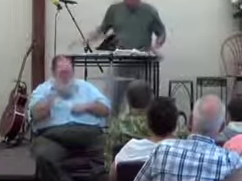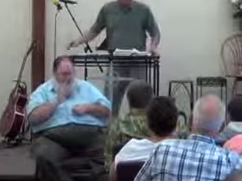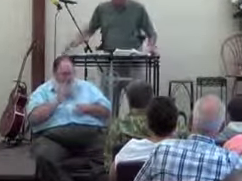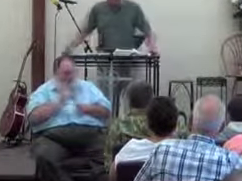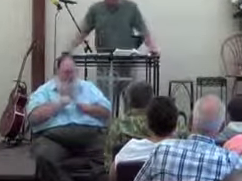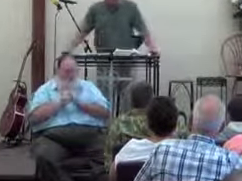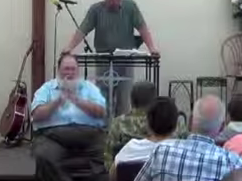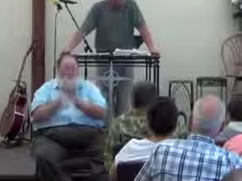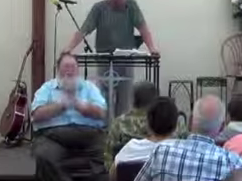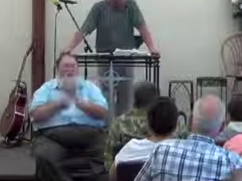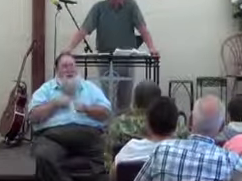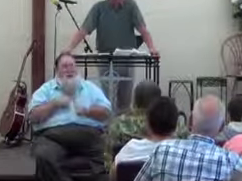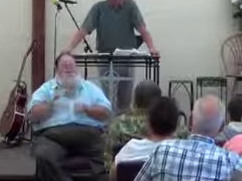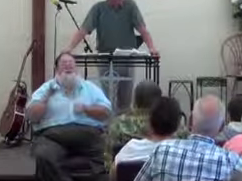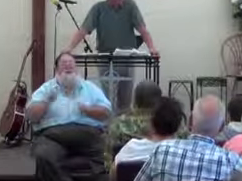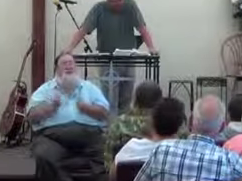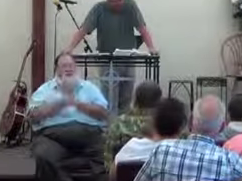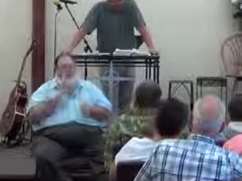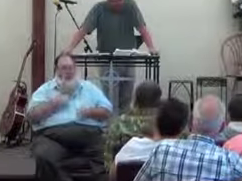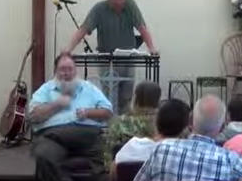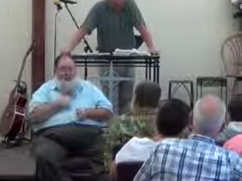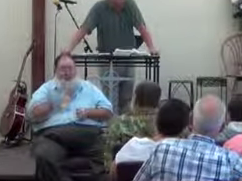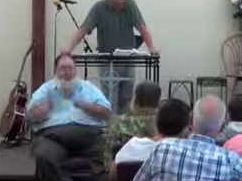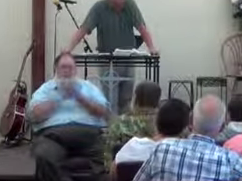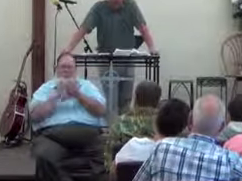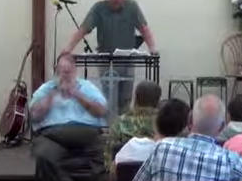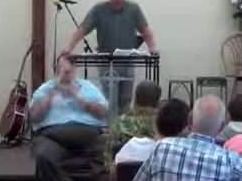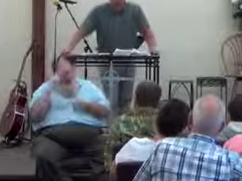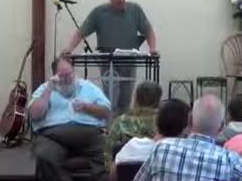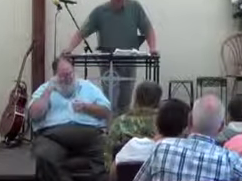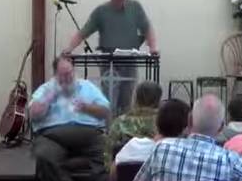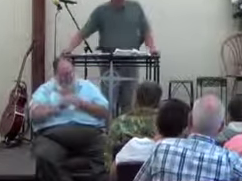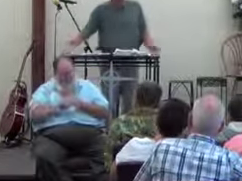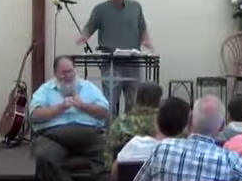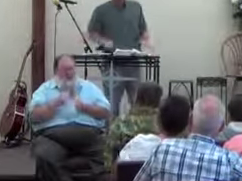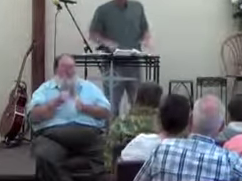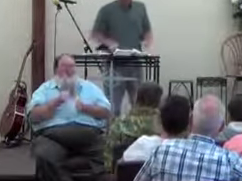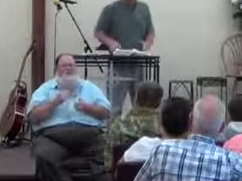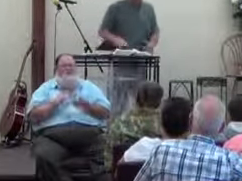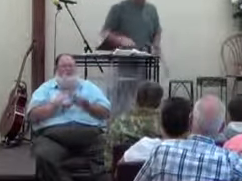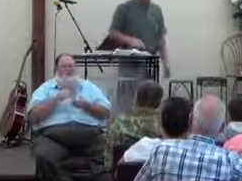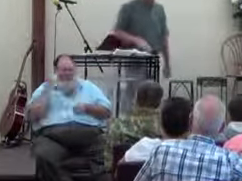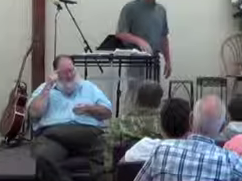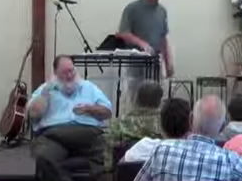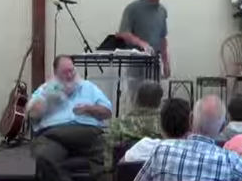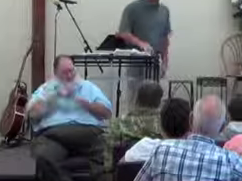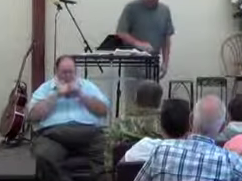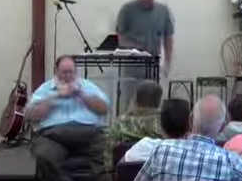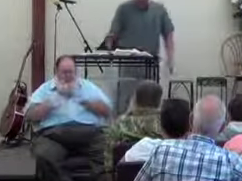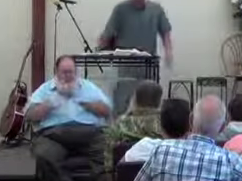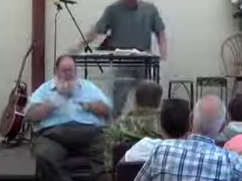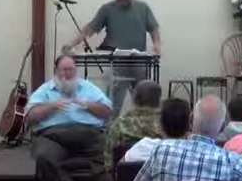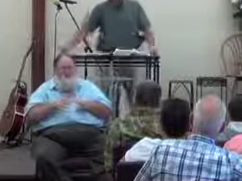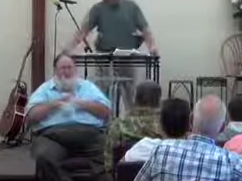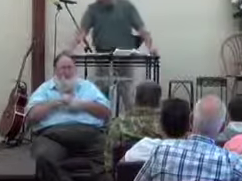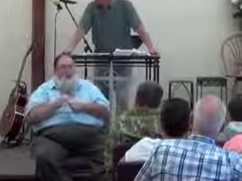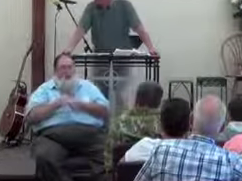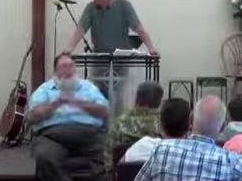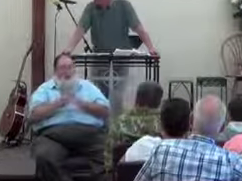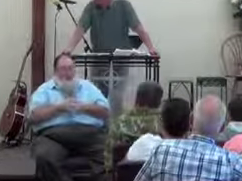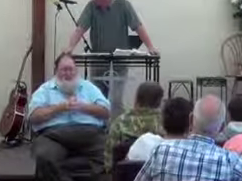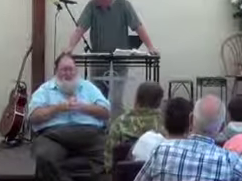a living God. And I praise God for that. But sometimes I think that we've been blessed in America so much that we've got that